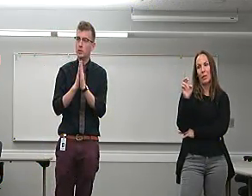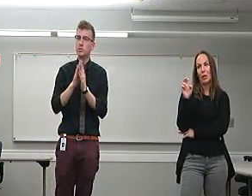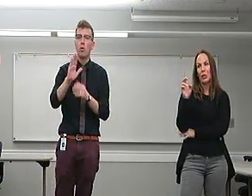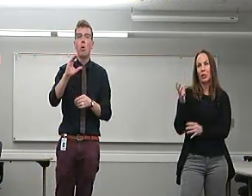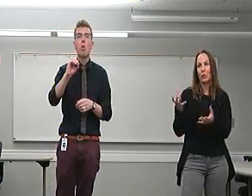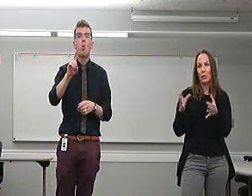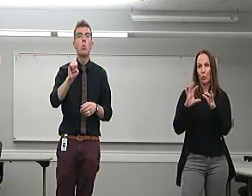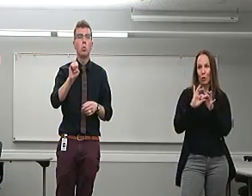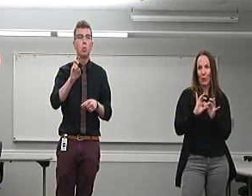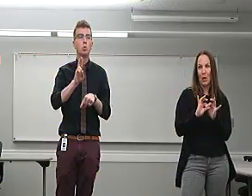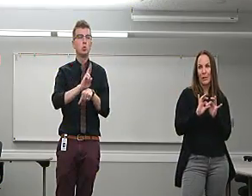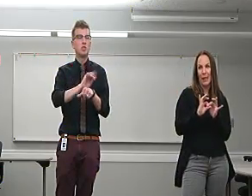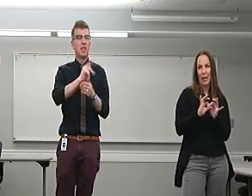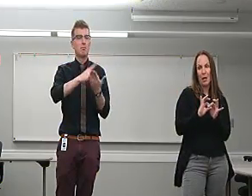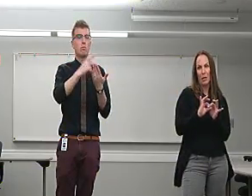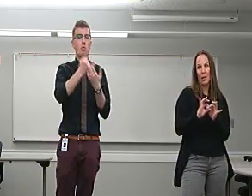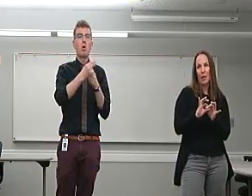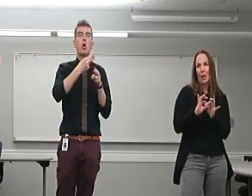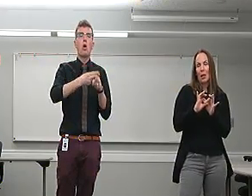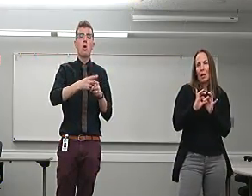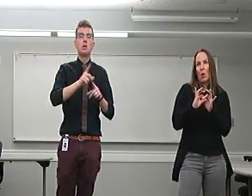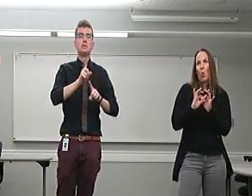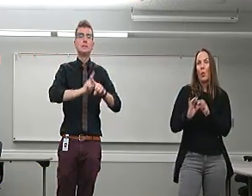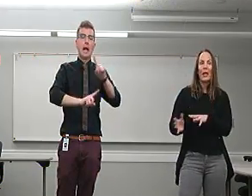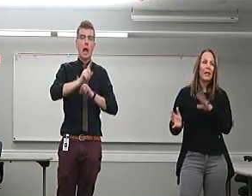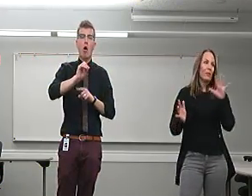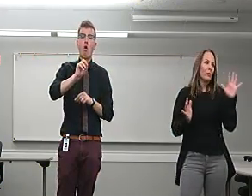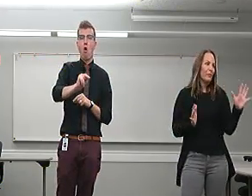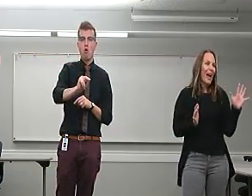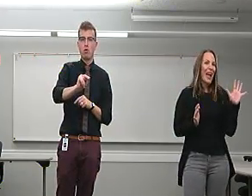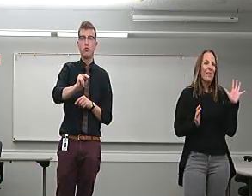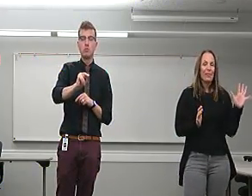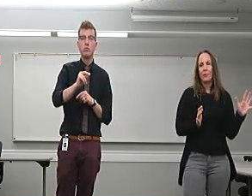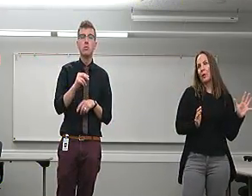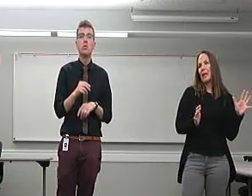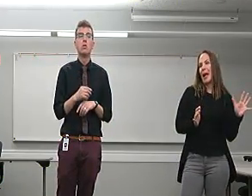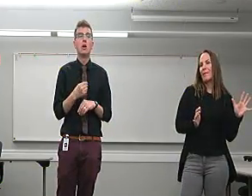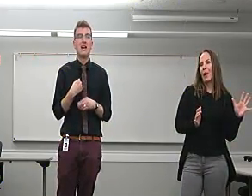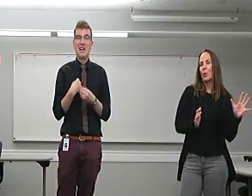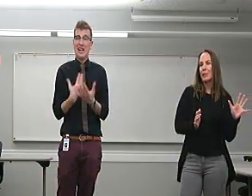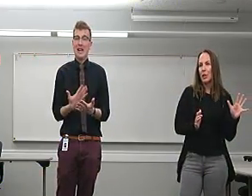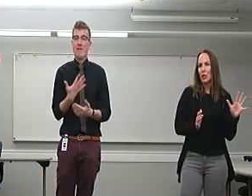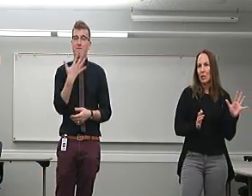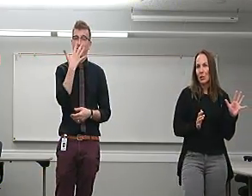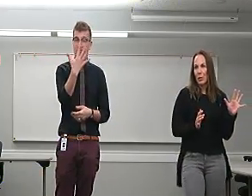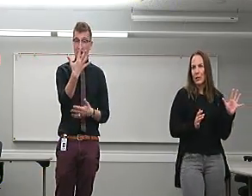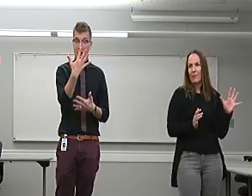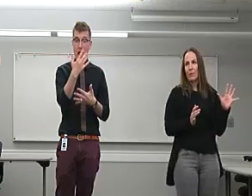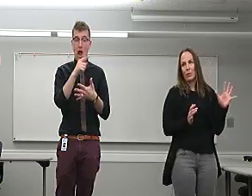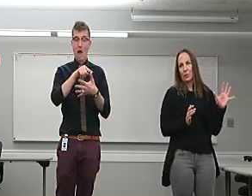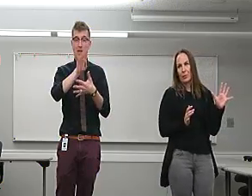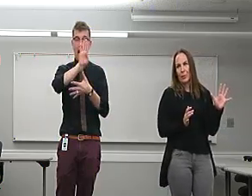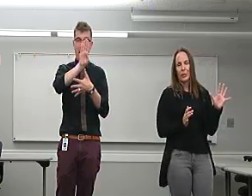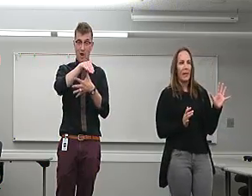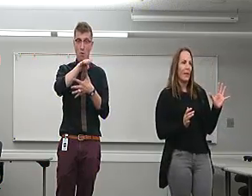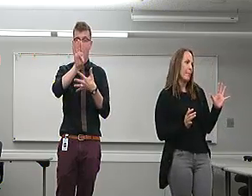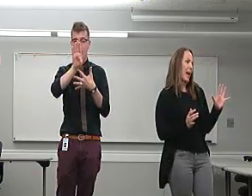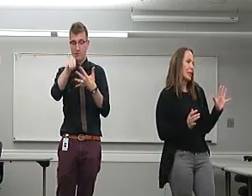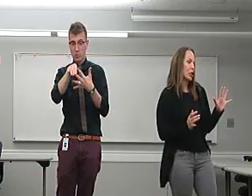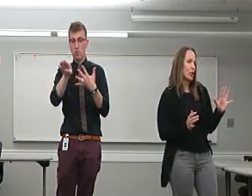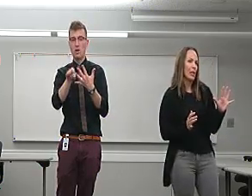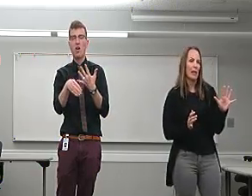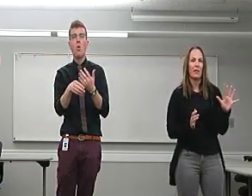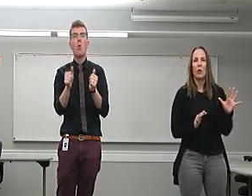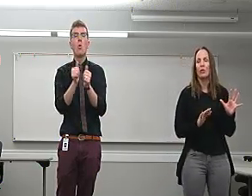program called Sign On. We give you 5 free half-hour sessions with deaf adults. They're deaf ambassadors, and they've all